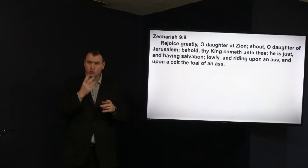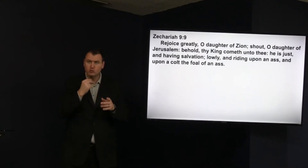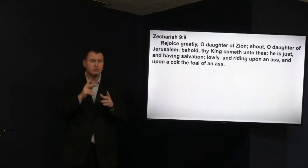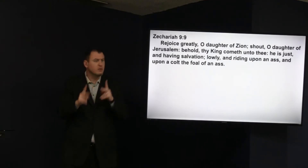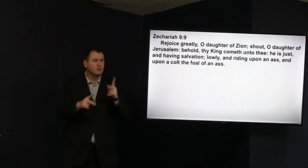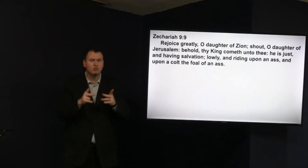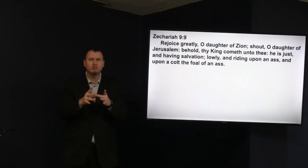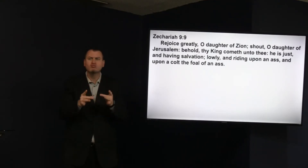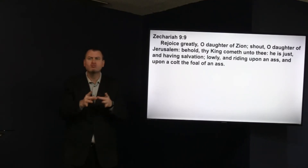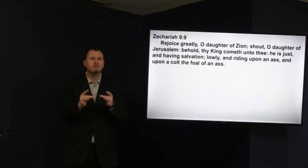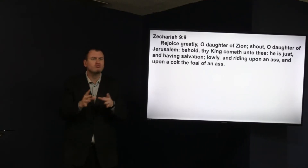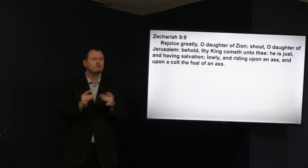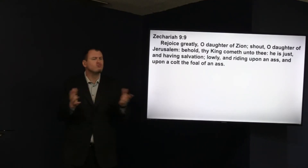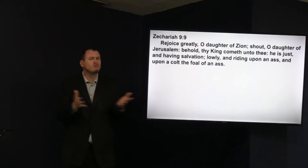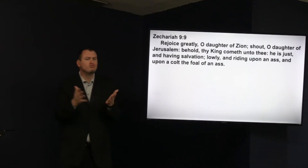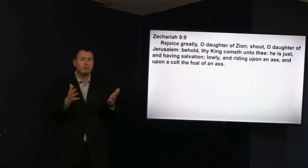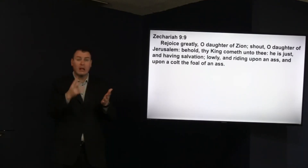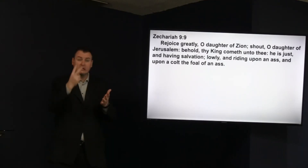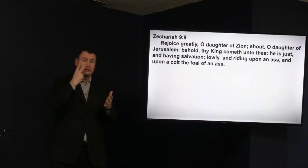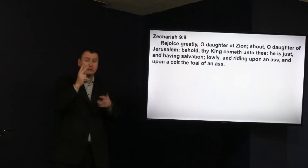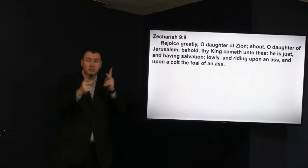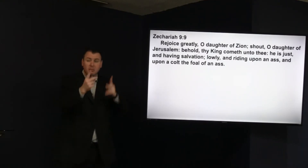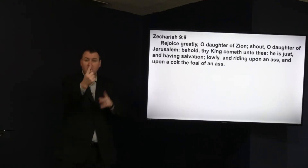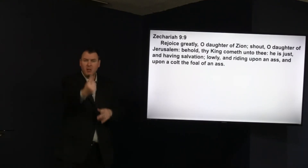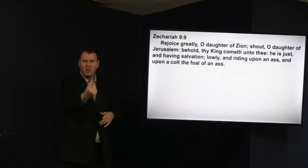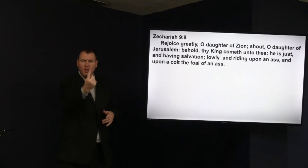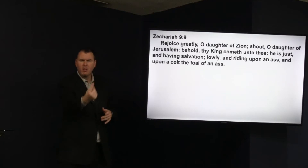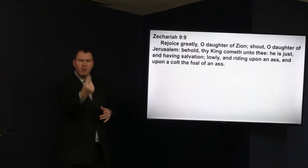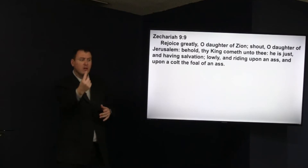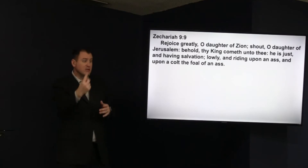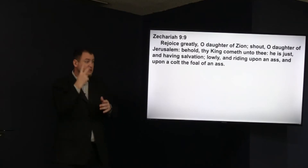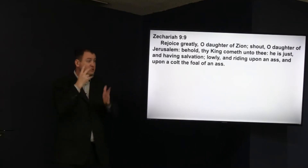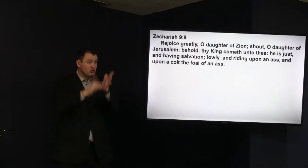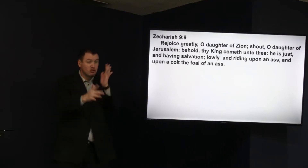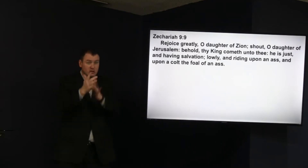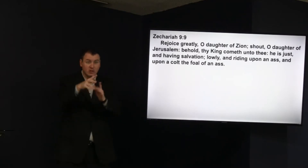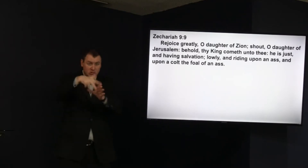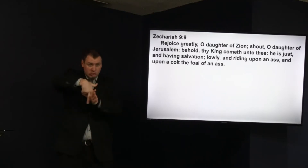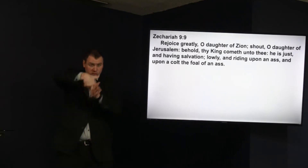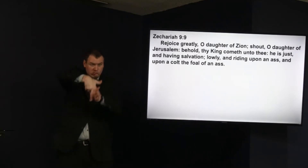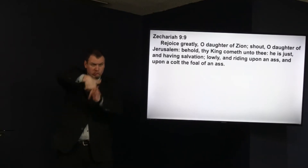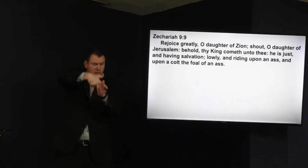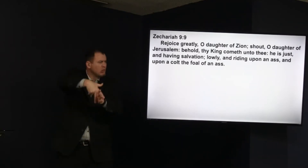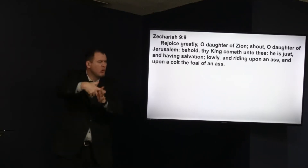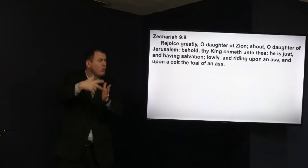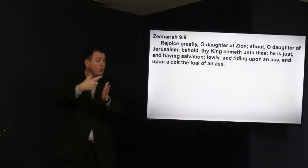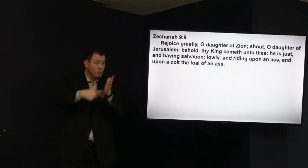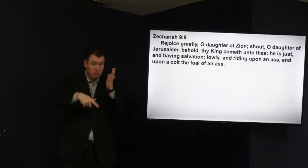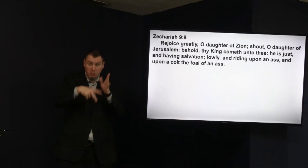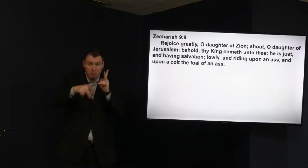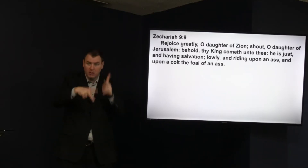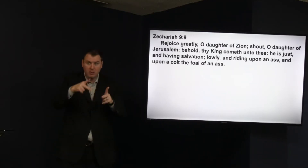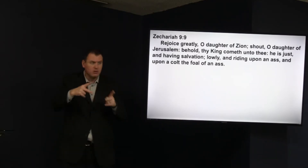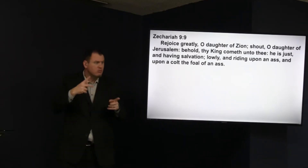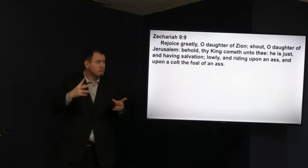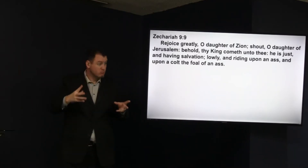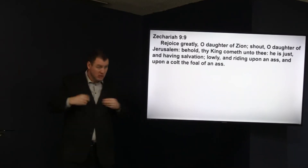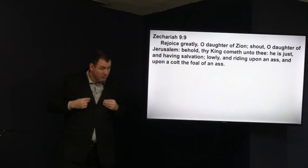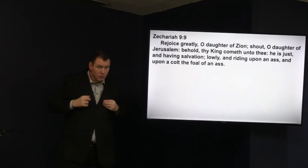you know what the people said? What were the Jewish people saying as they see Jesus riding this donkey coming